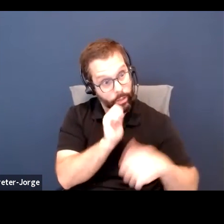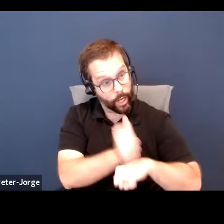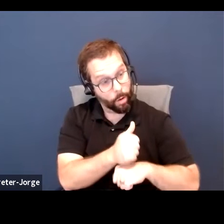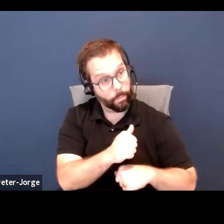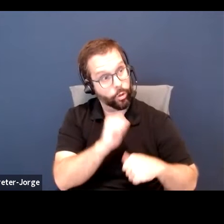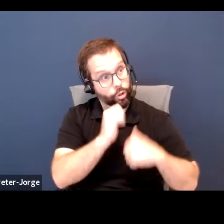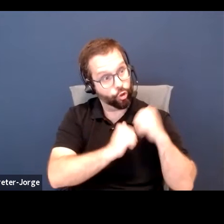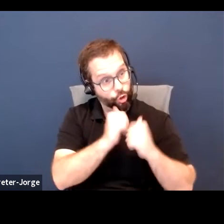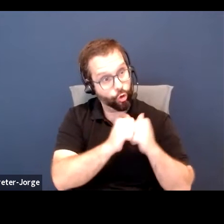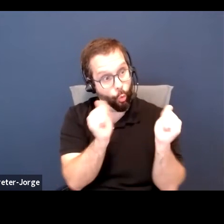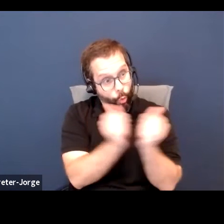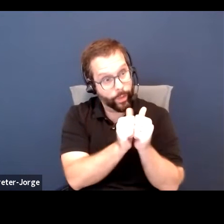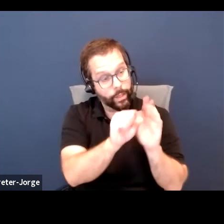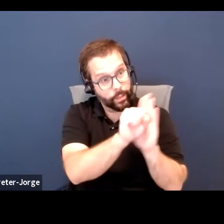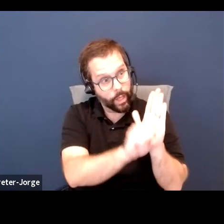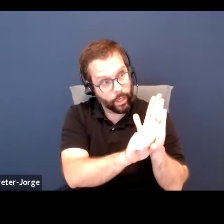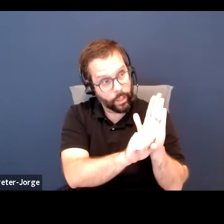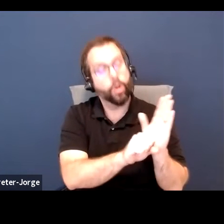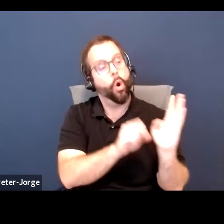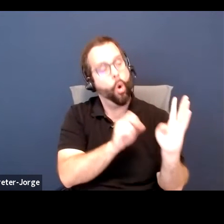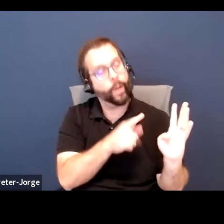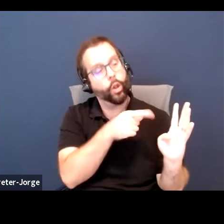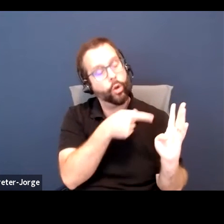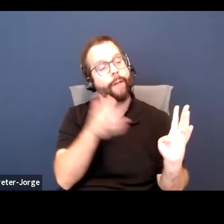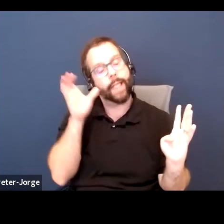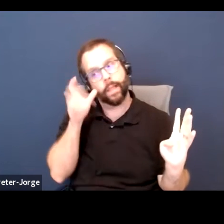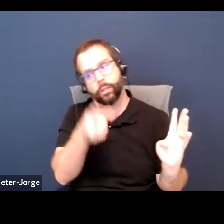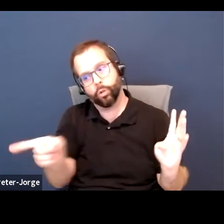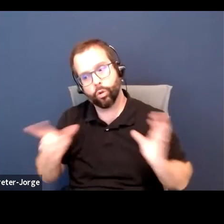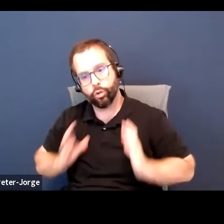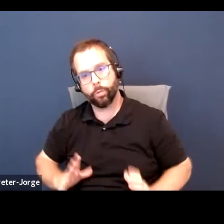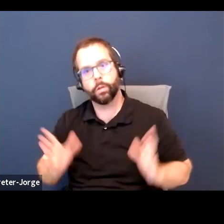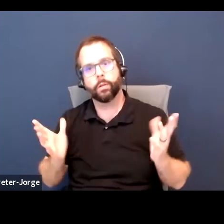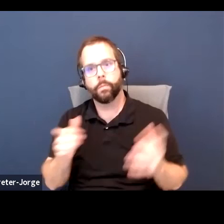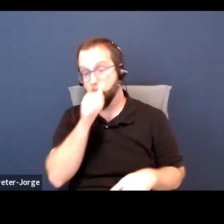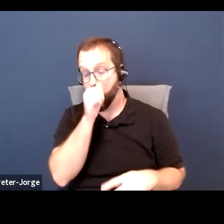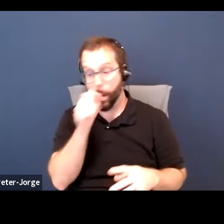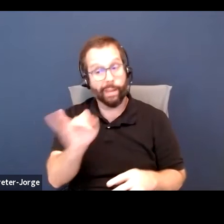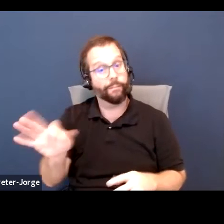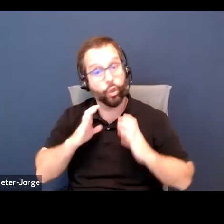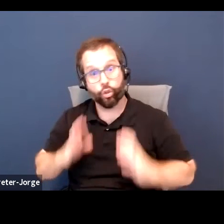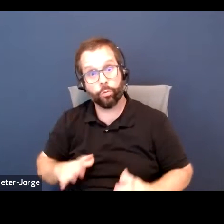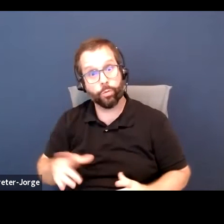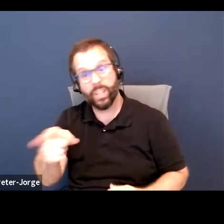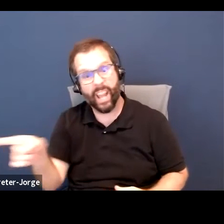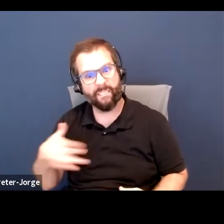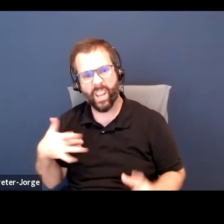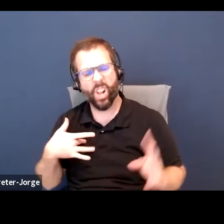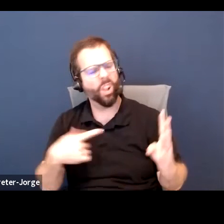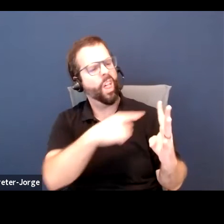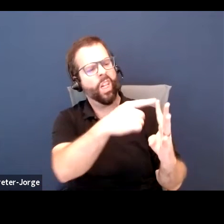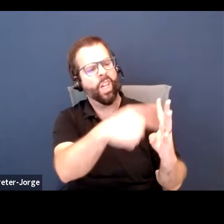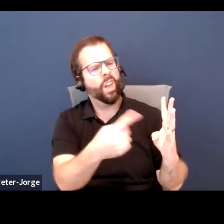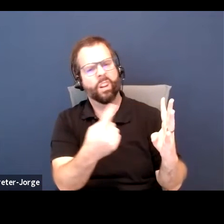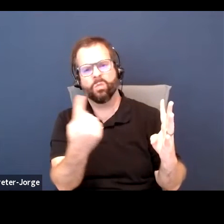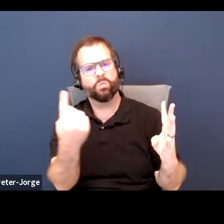will say that these are the ones that we want to work with. And if they don't want to work with them, then we don't go. We don't do it. And